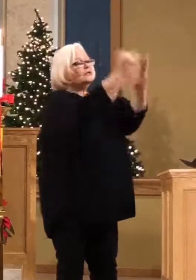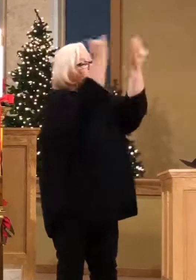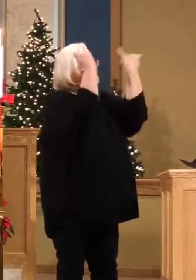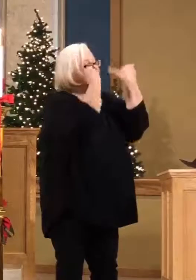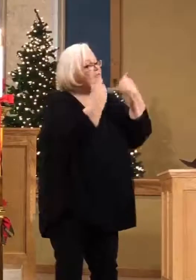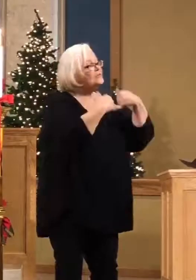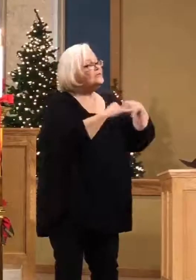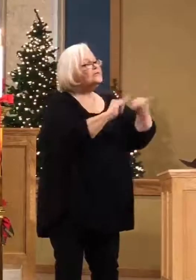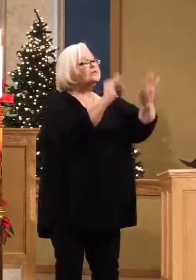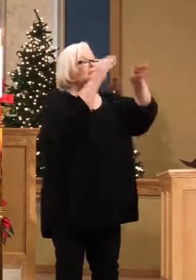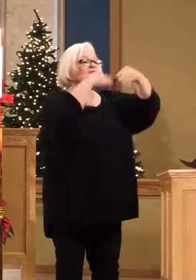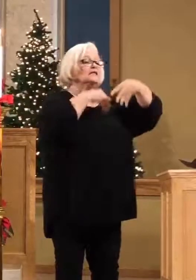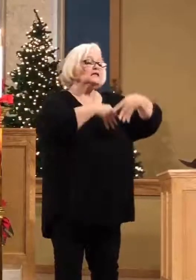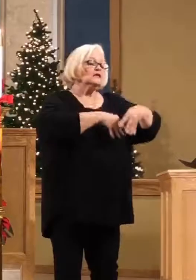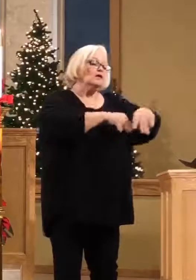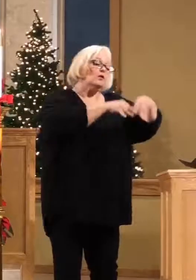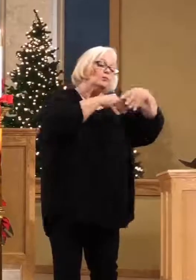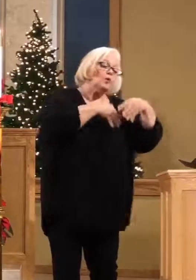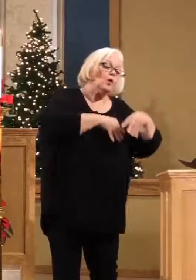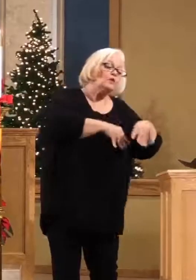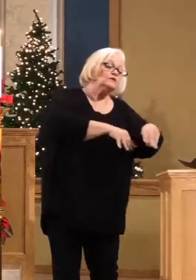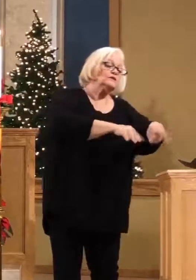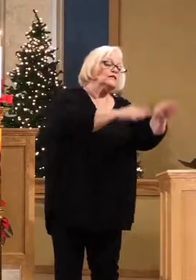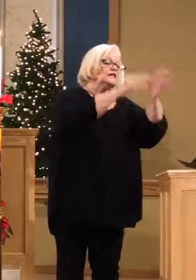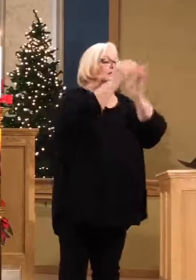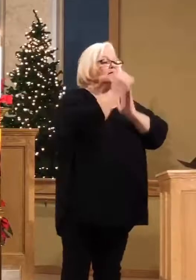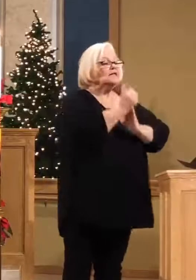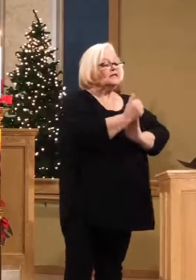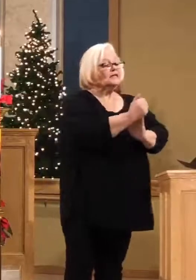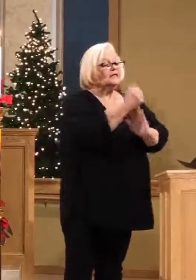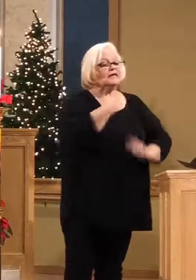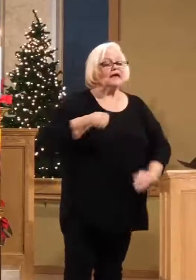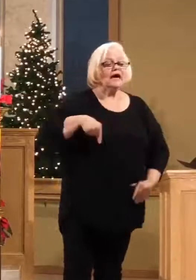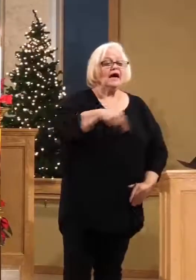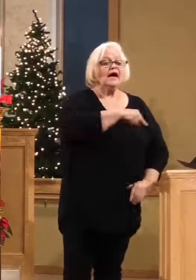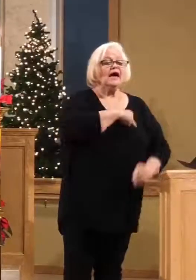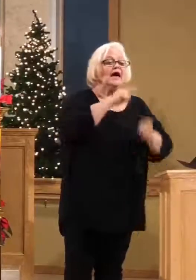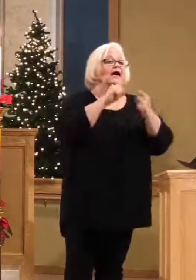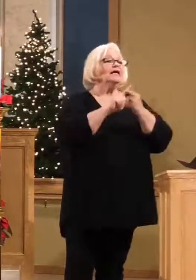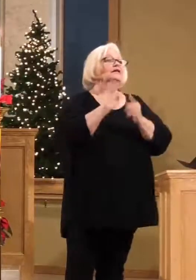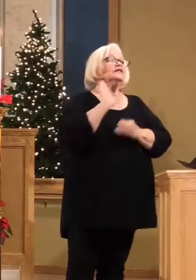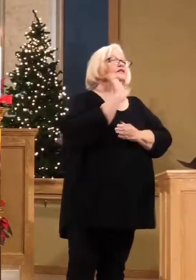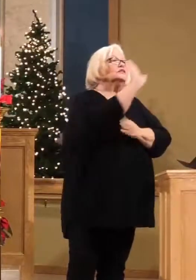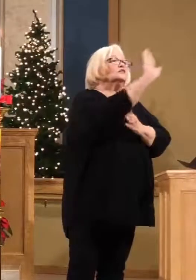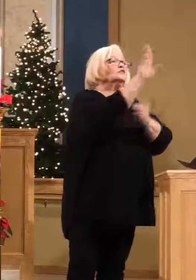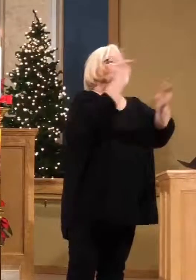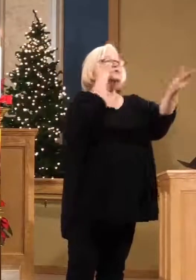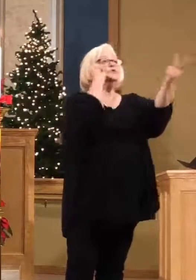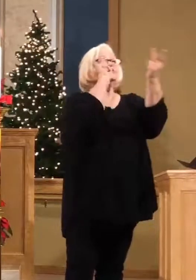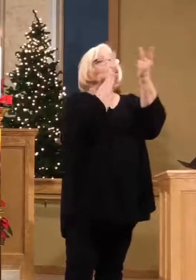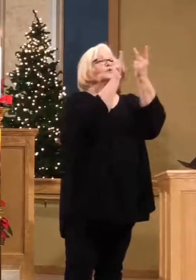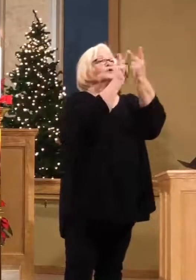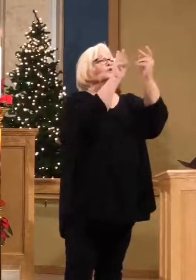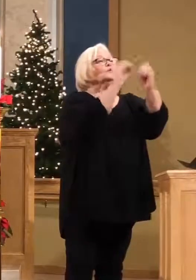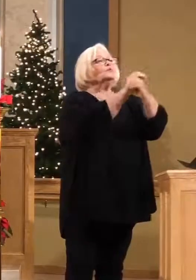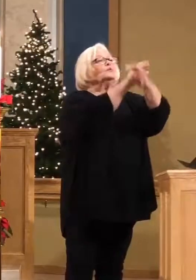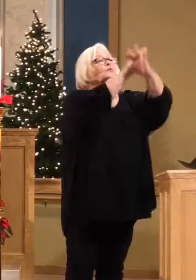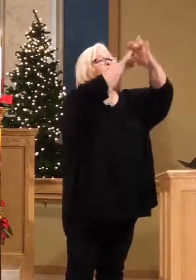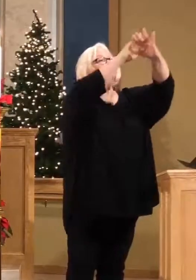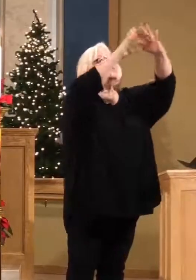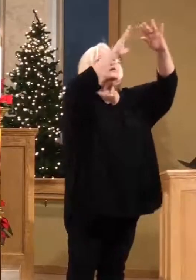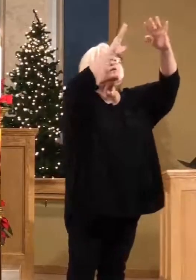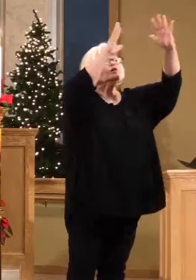westward leading, still proceeding, guide us to